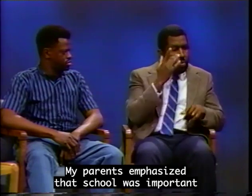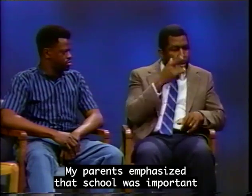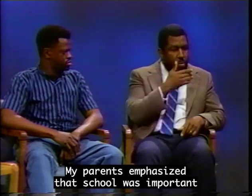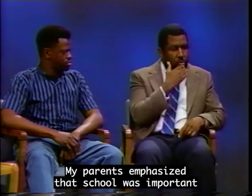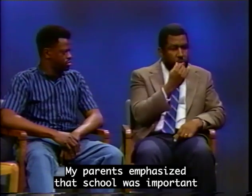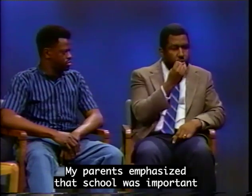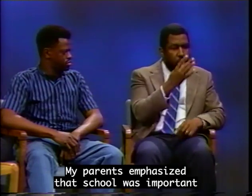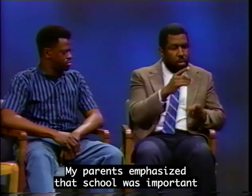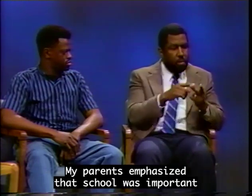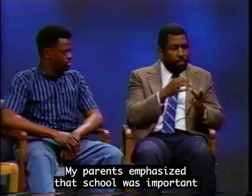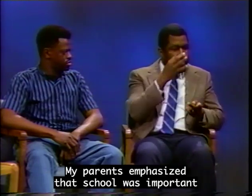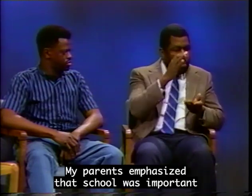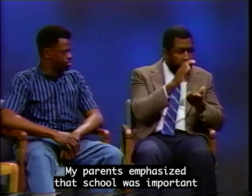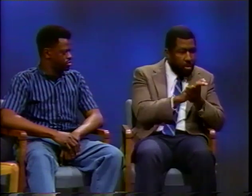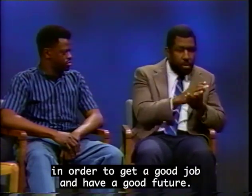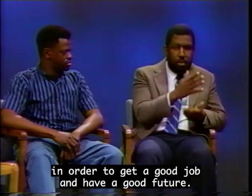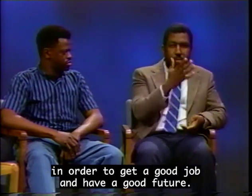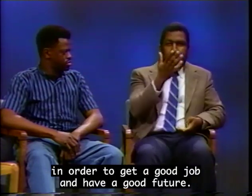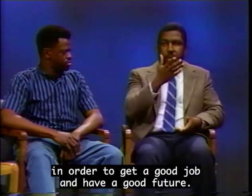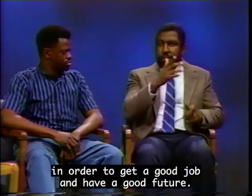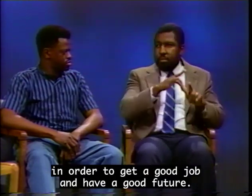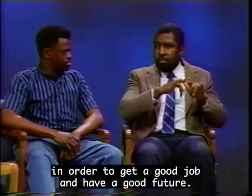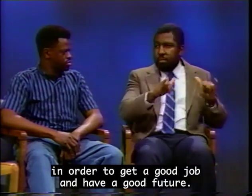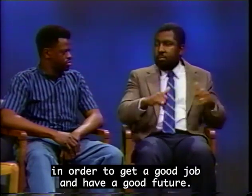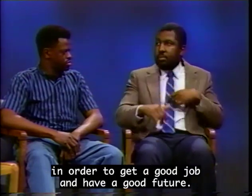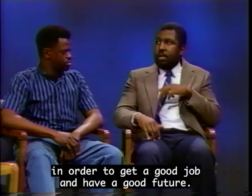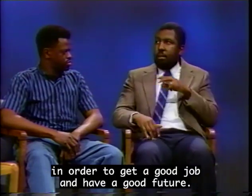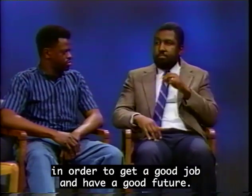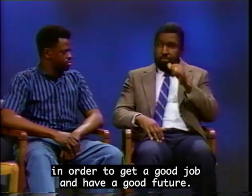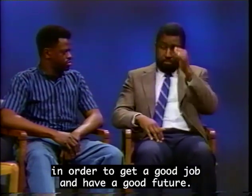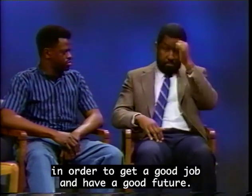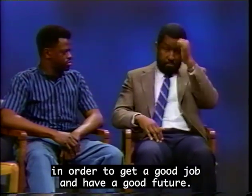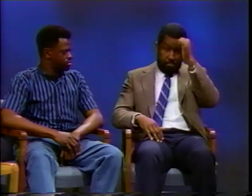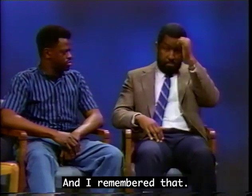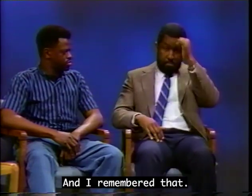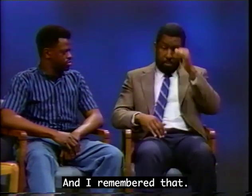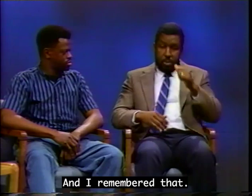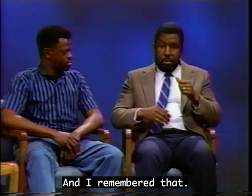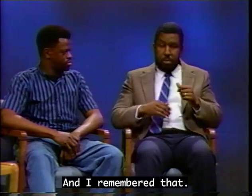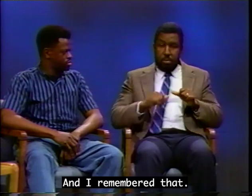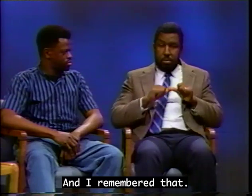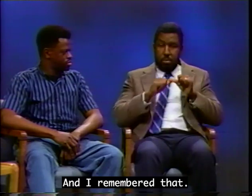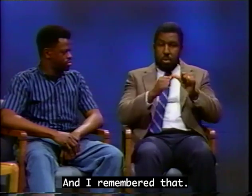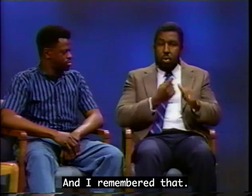parents emphasized that school was important in order to get a good job and have a good future, and I remembered that.